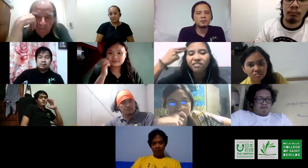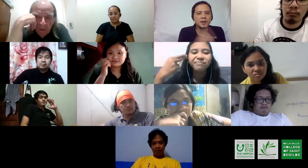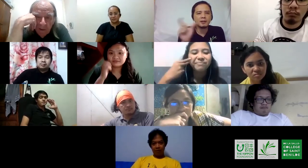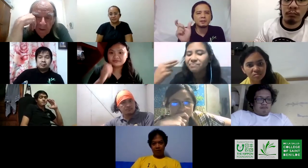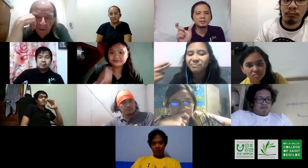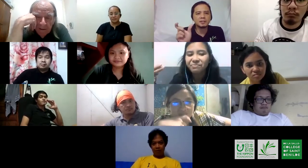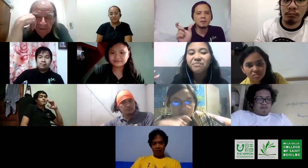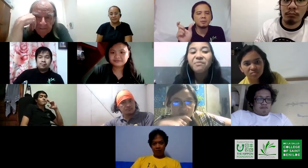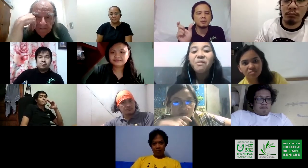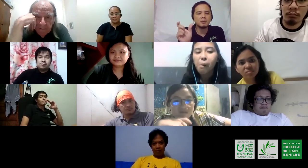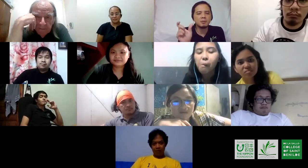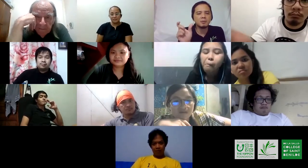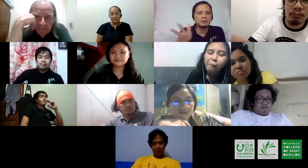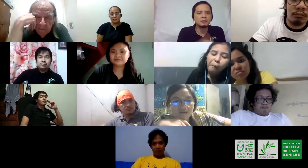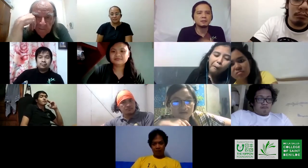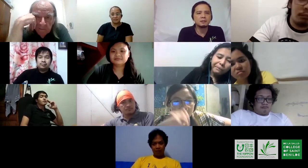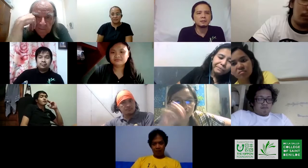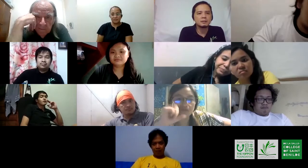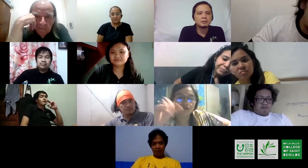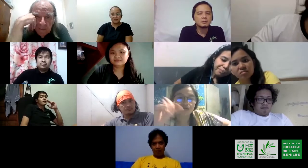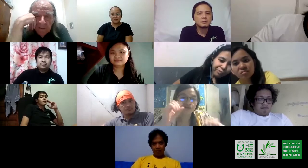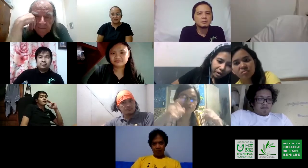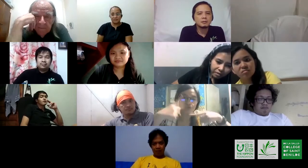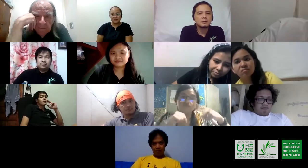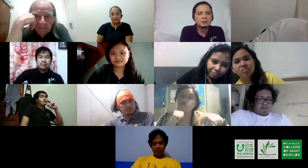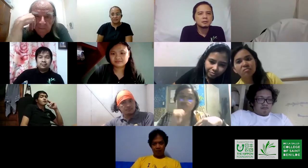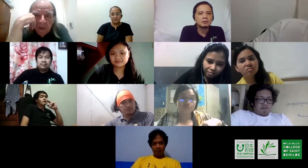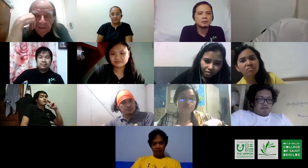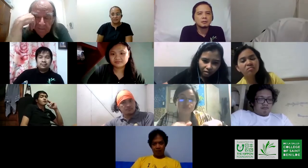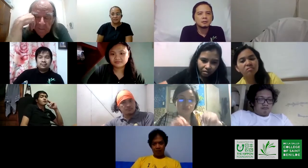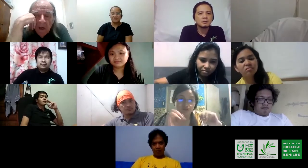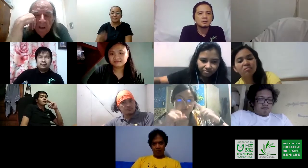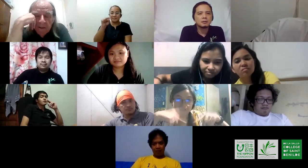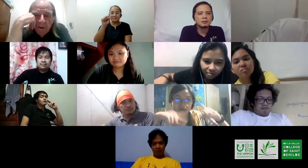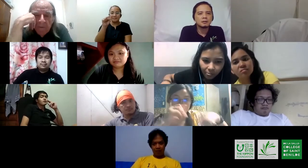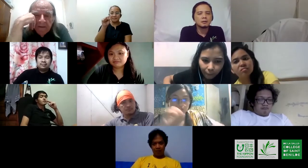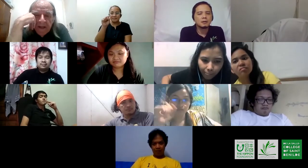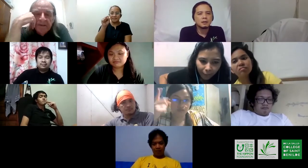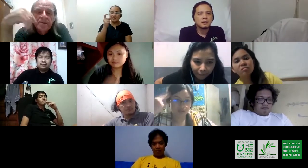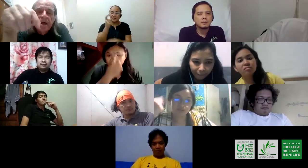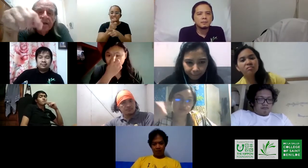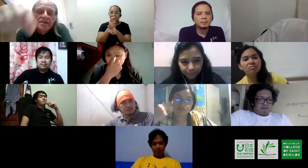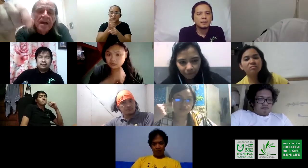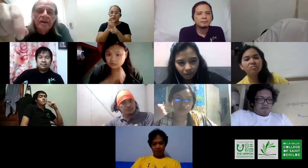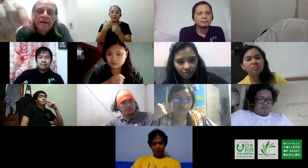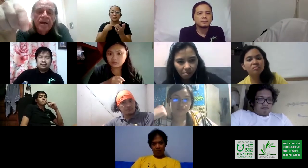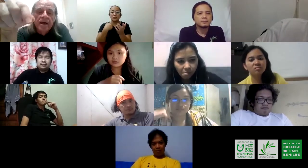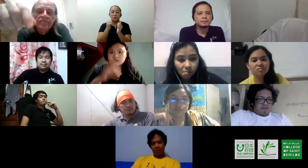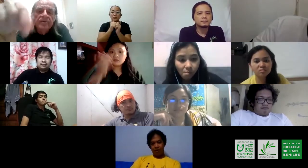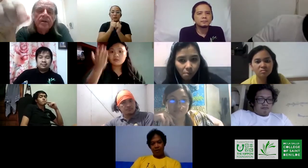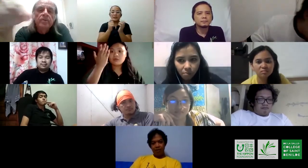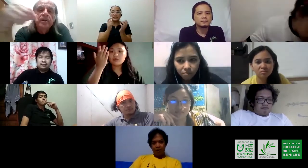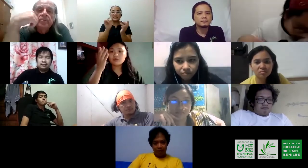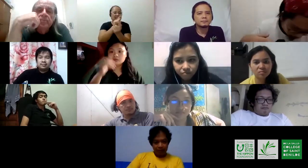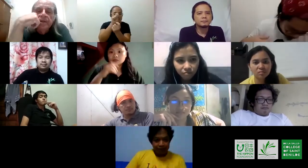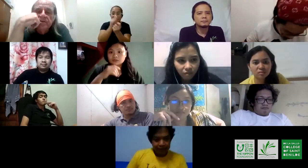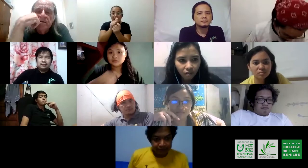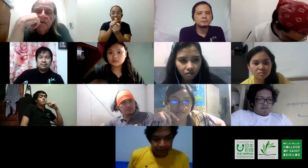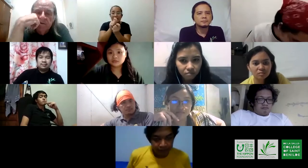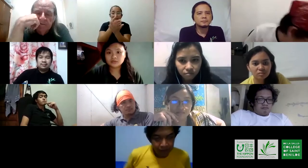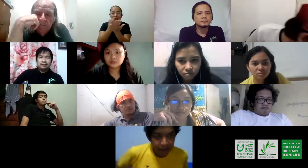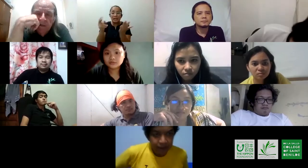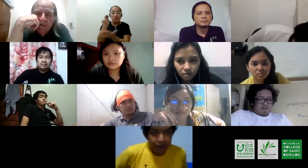for that example, we leave it. Yeah. Right. So that's exactly the kind of thing you need to